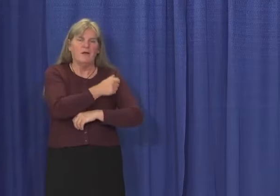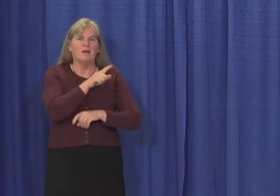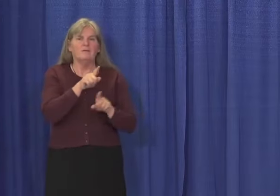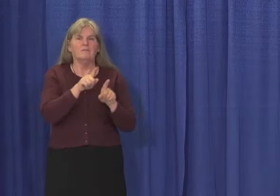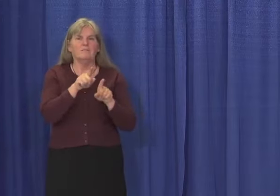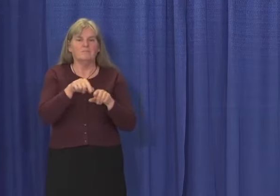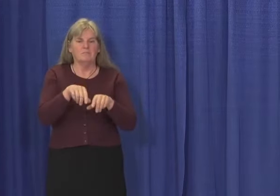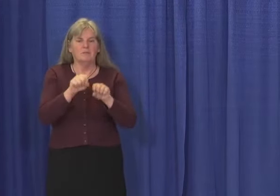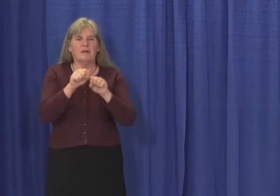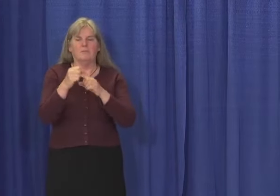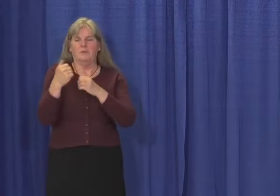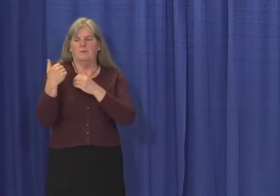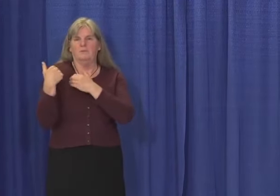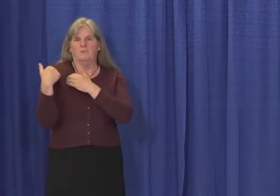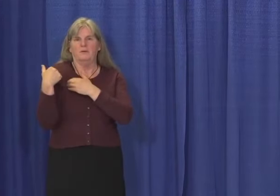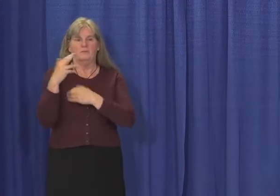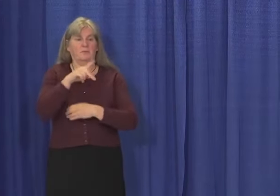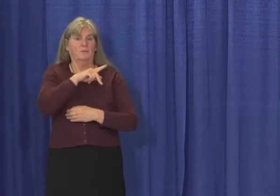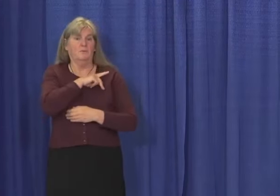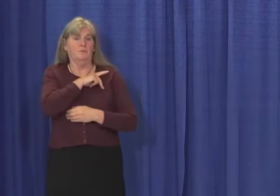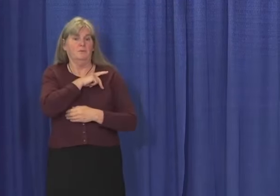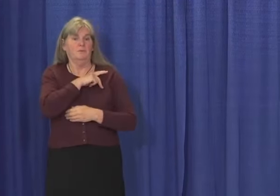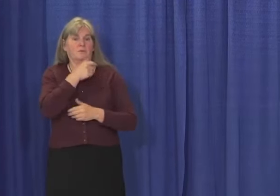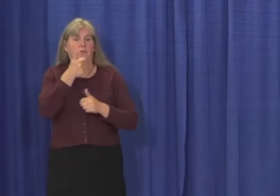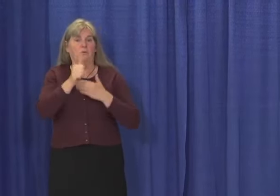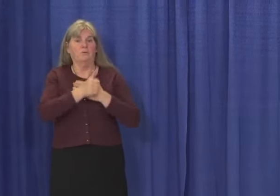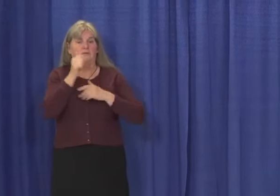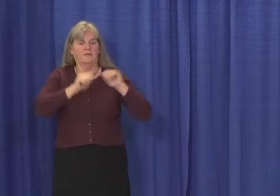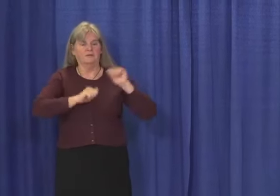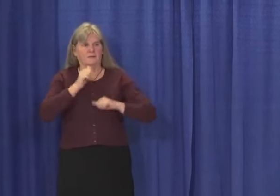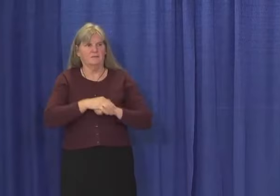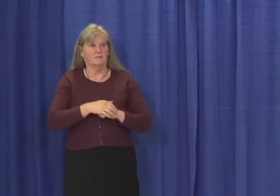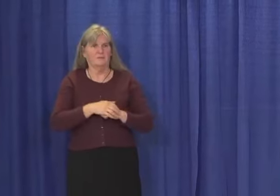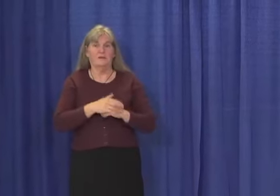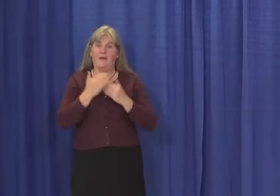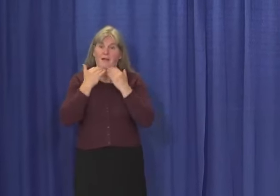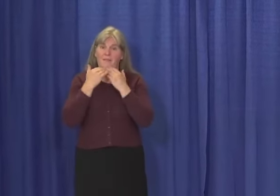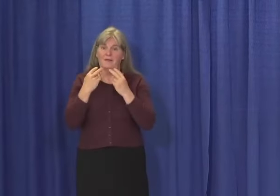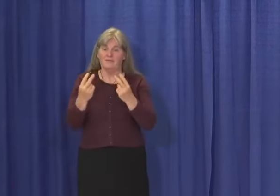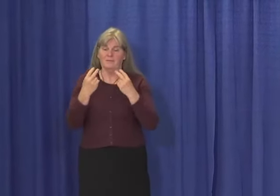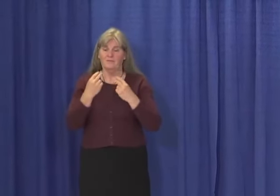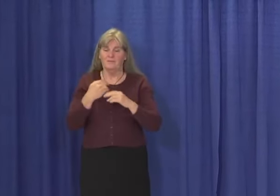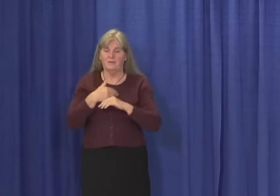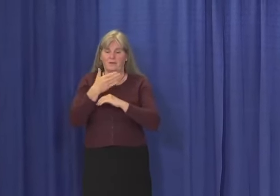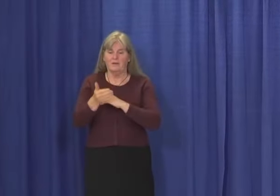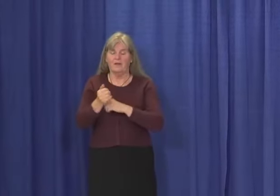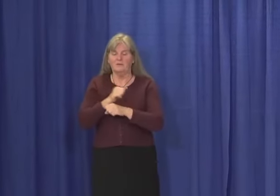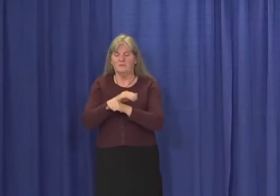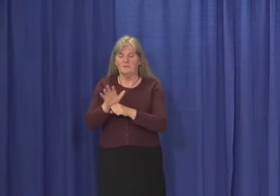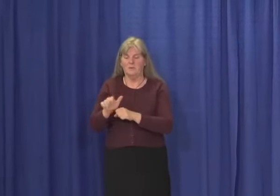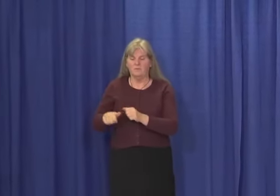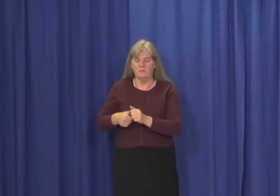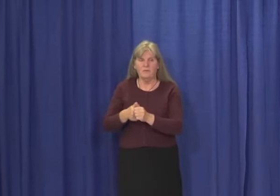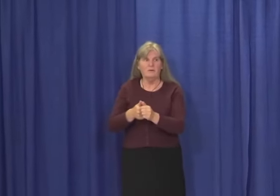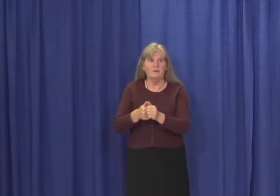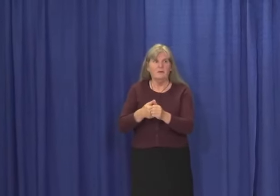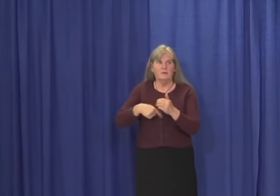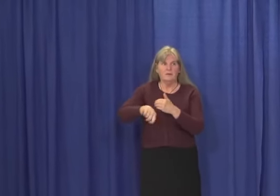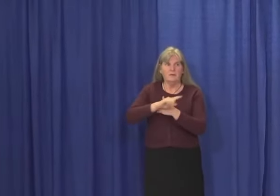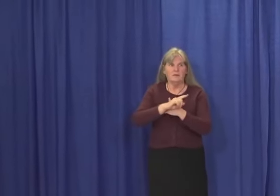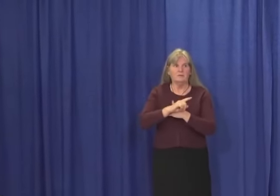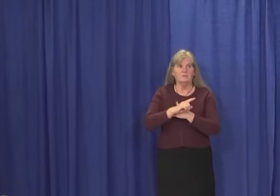Thank you. I'd like to thank everyone for their time today. The date and time for our next COVID-19 update will be announced early next week.